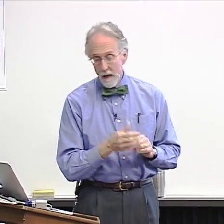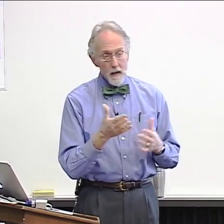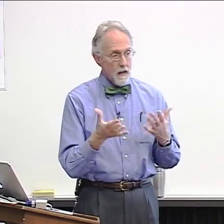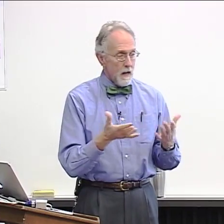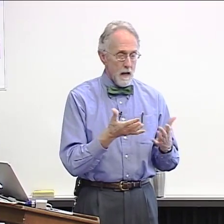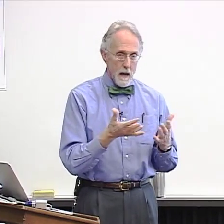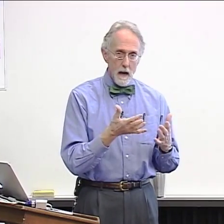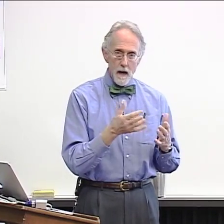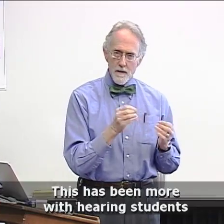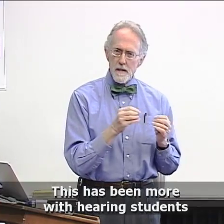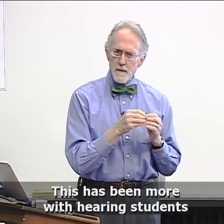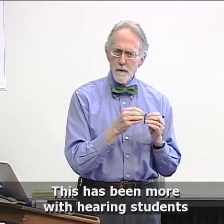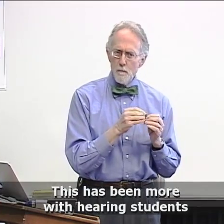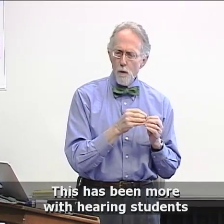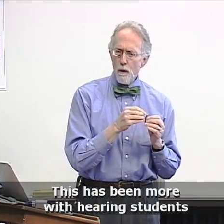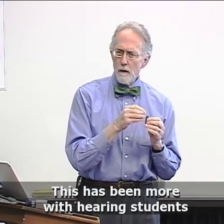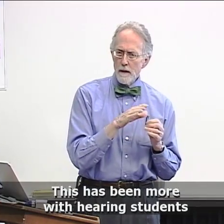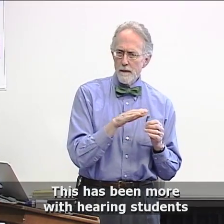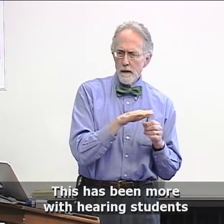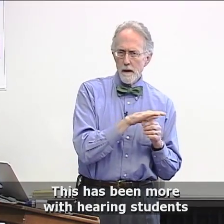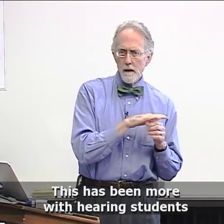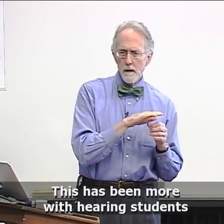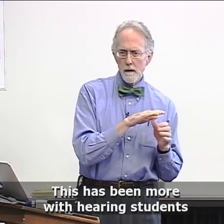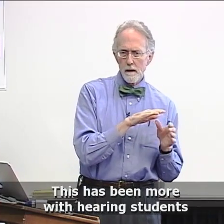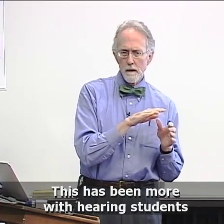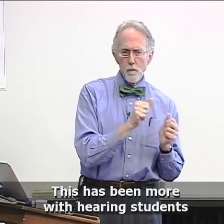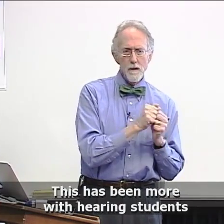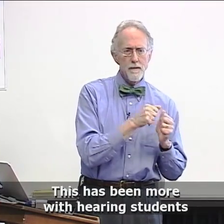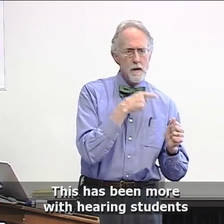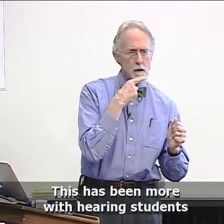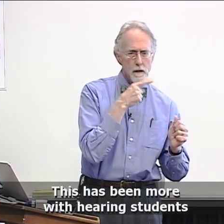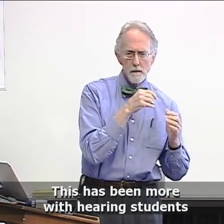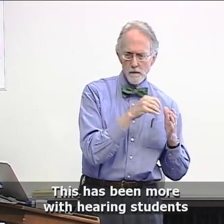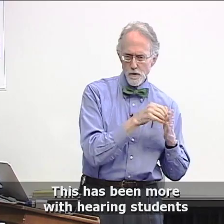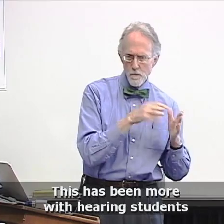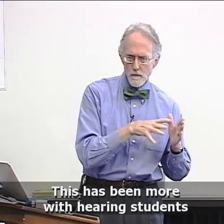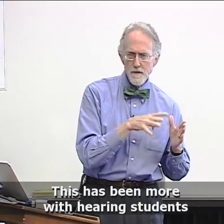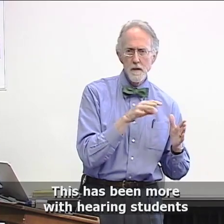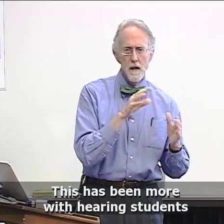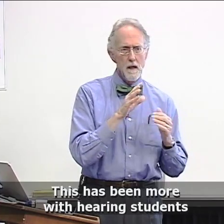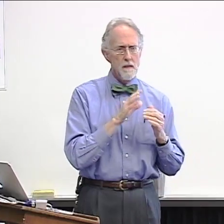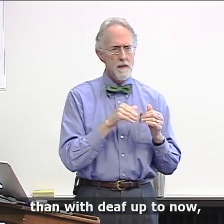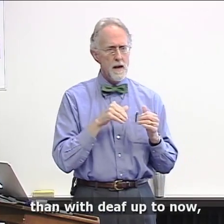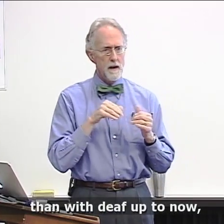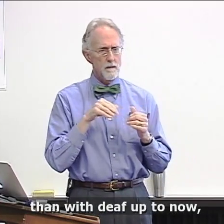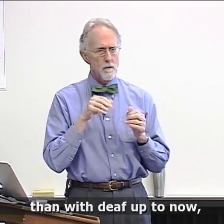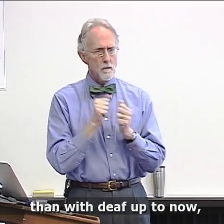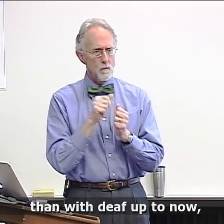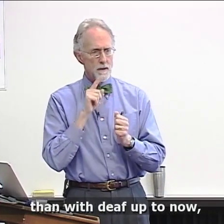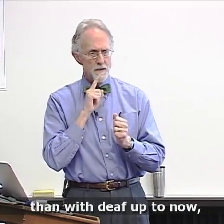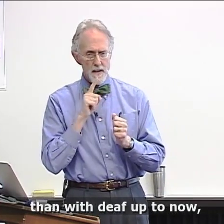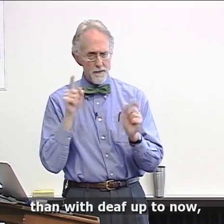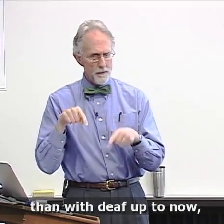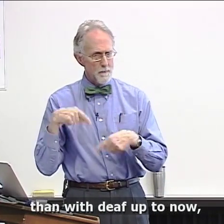This has been more in the with hearing students than with deaf up to